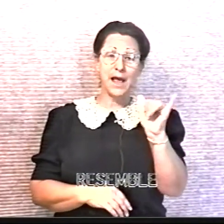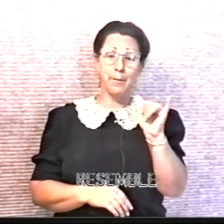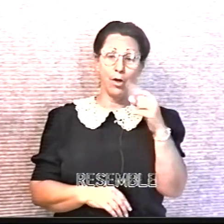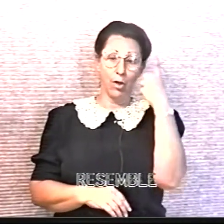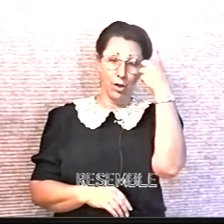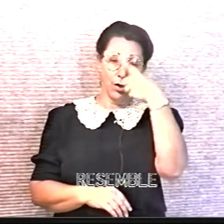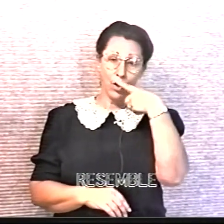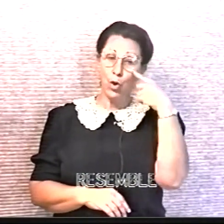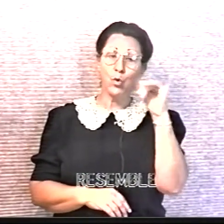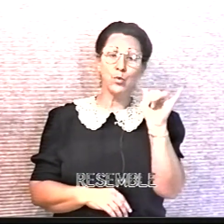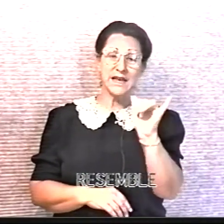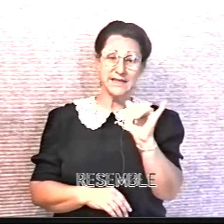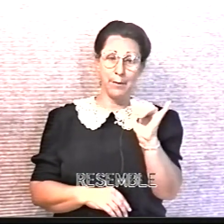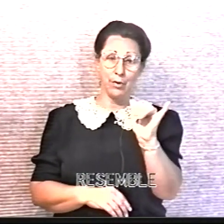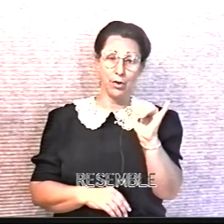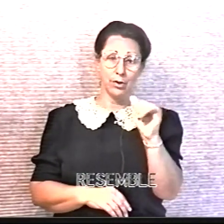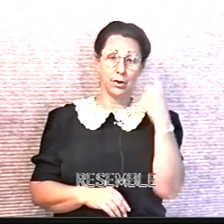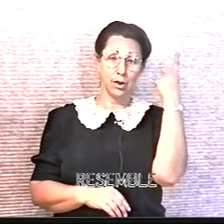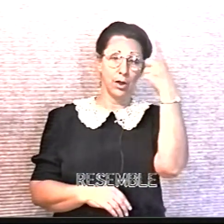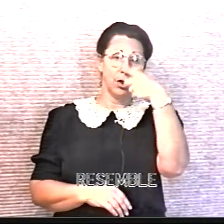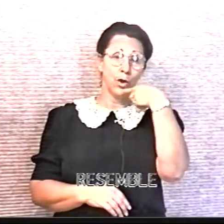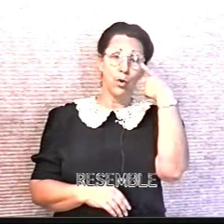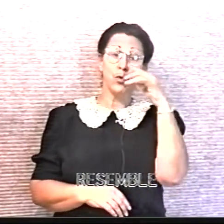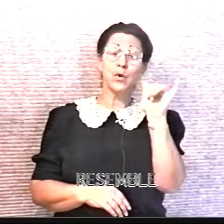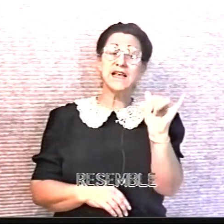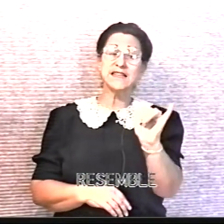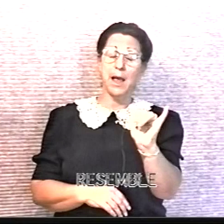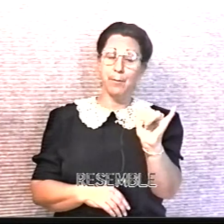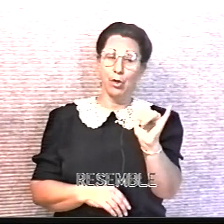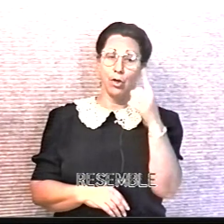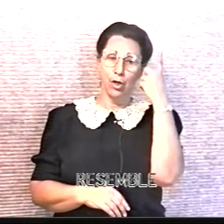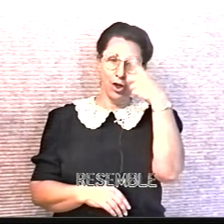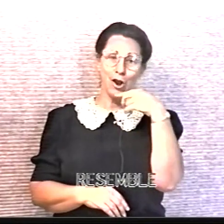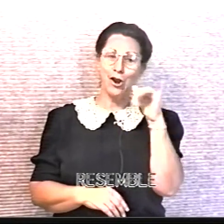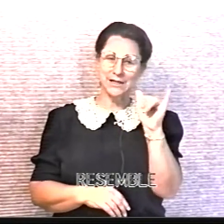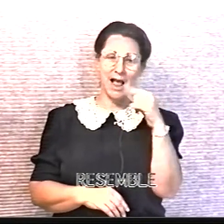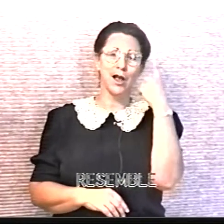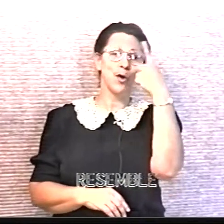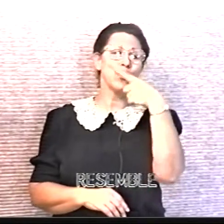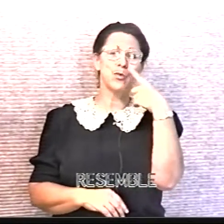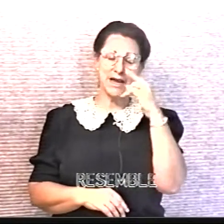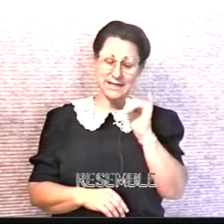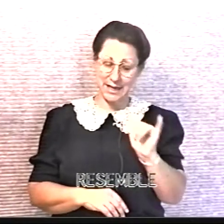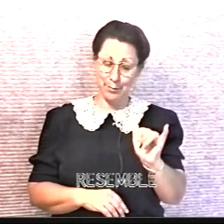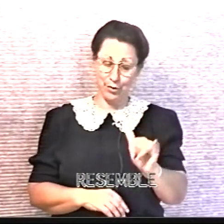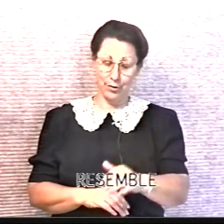Resemble, resemble, resemble. Looks like resemble.